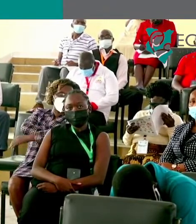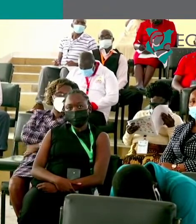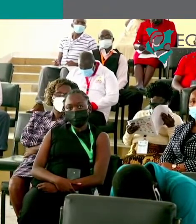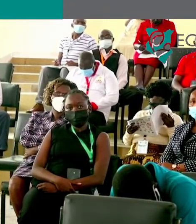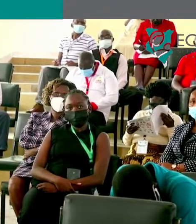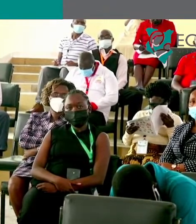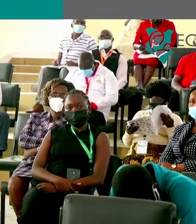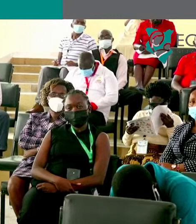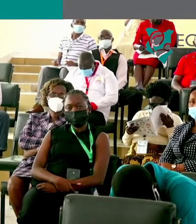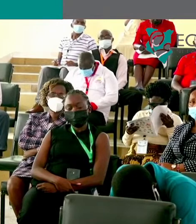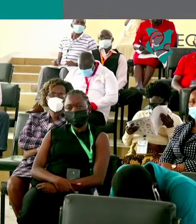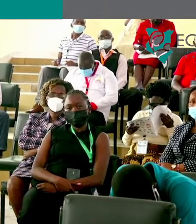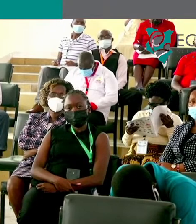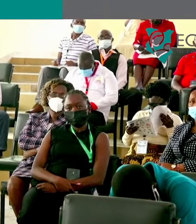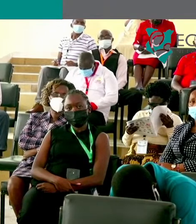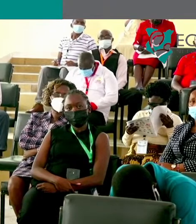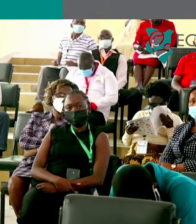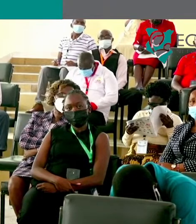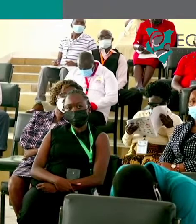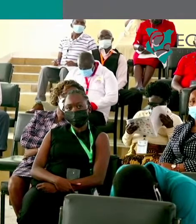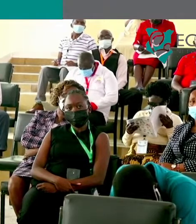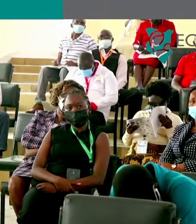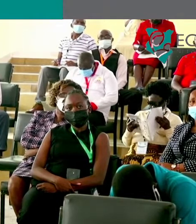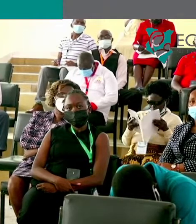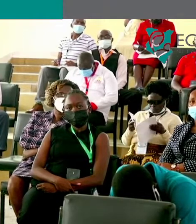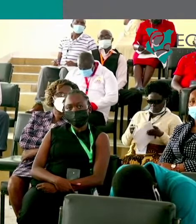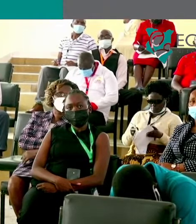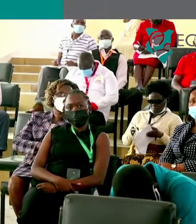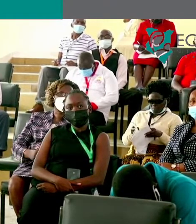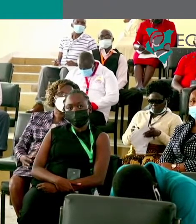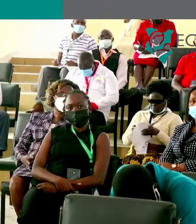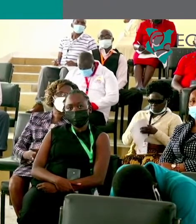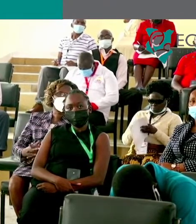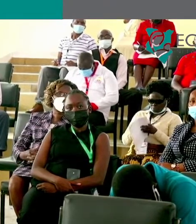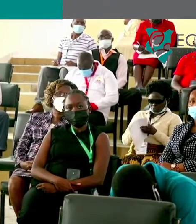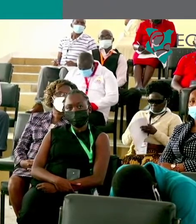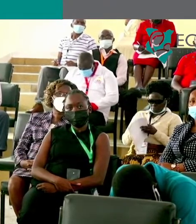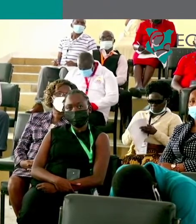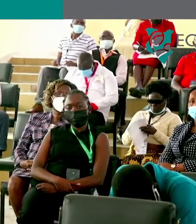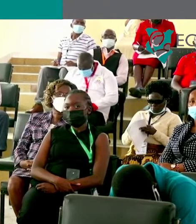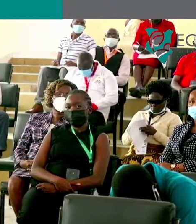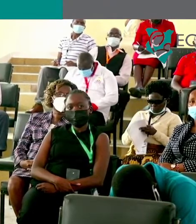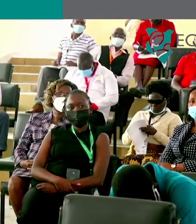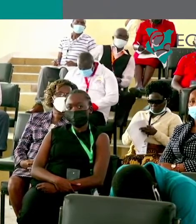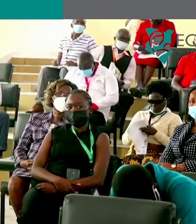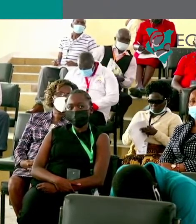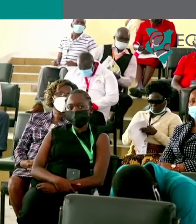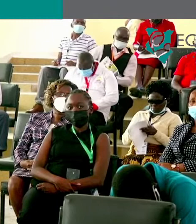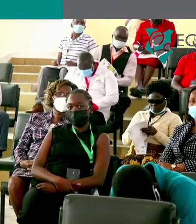on the child. When you call them daycare centers, do we have night care centers?